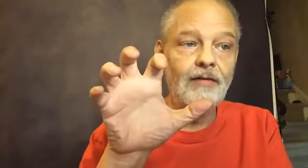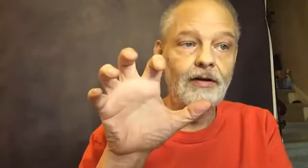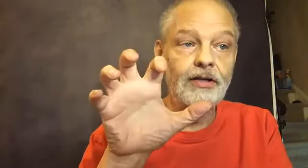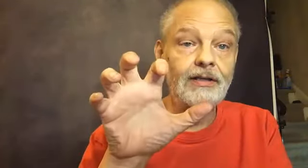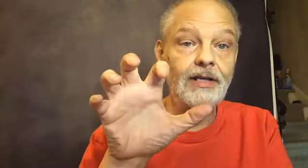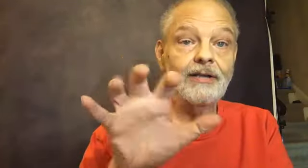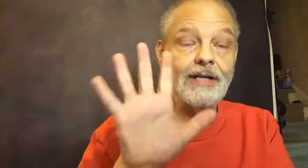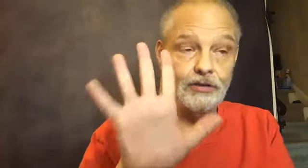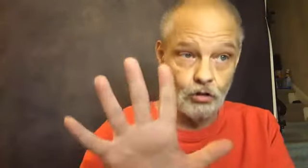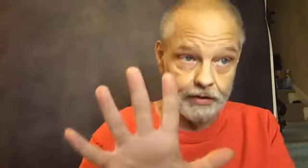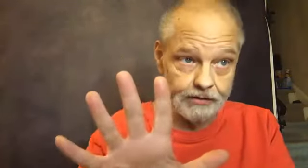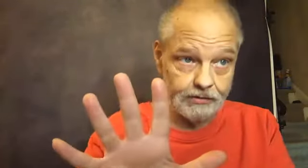500. Now notice